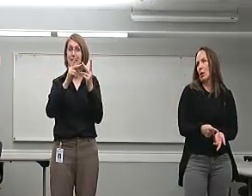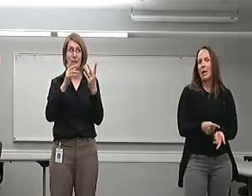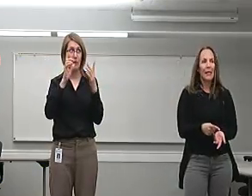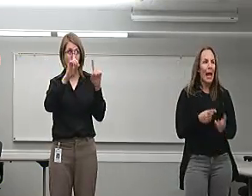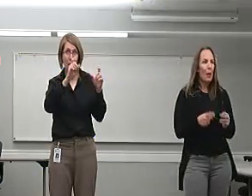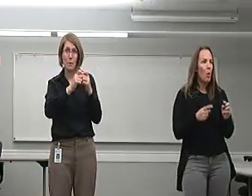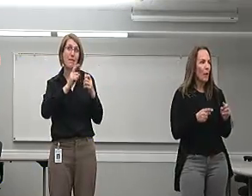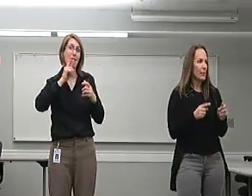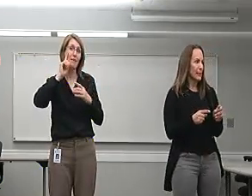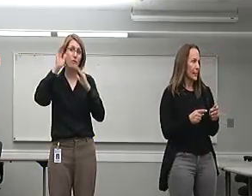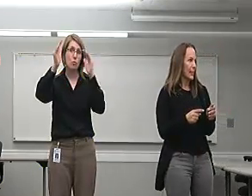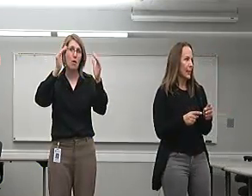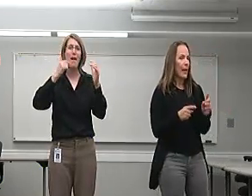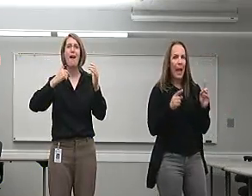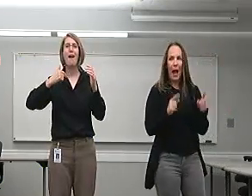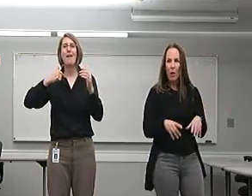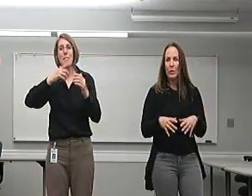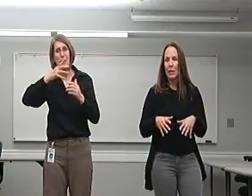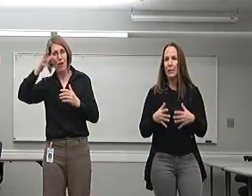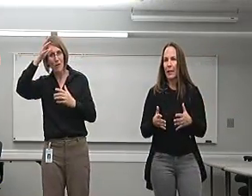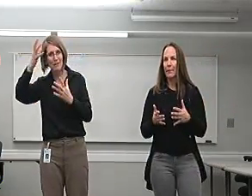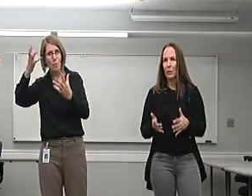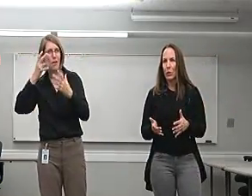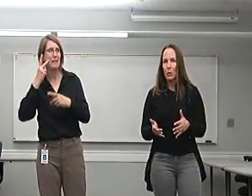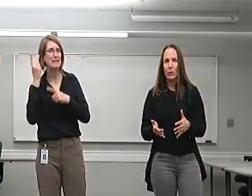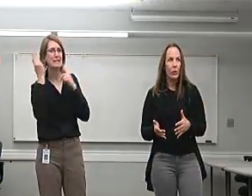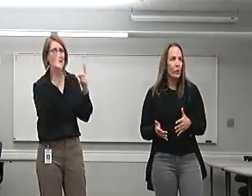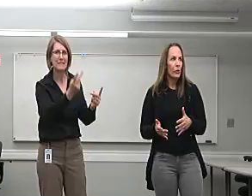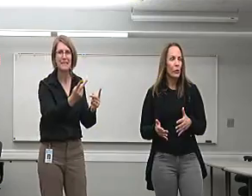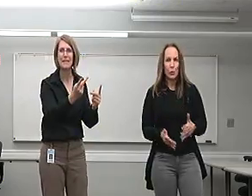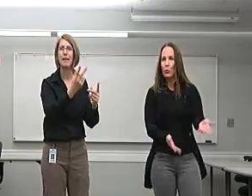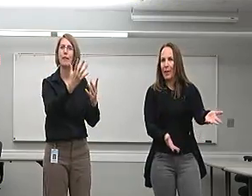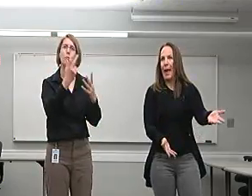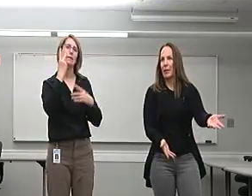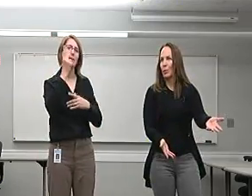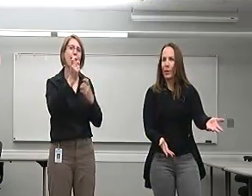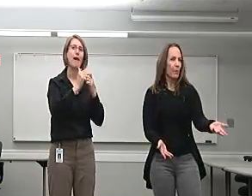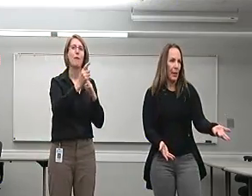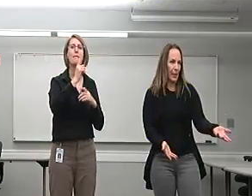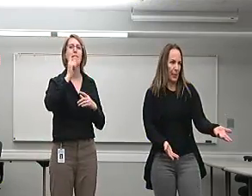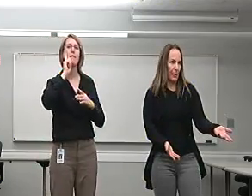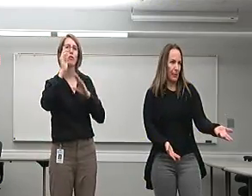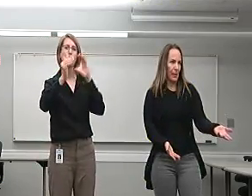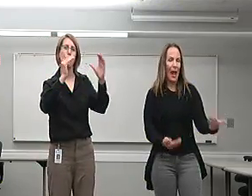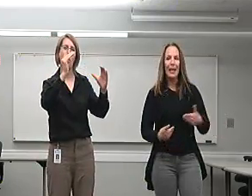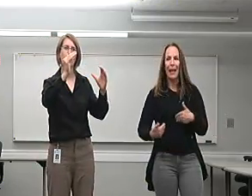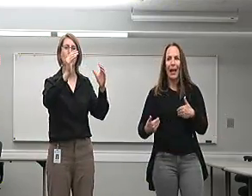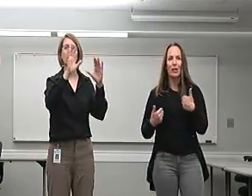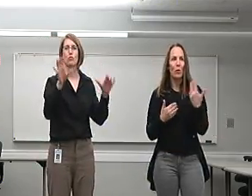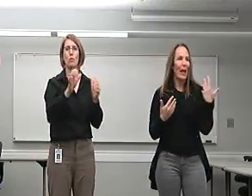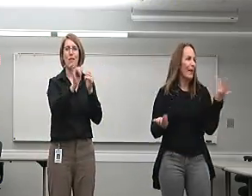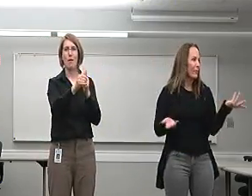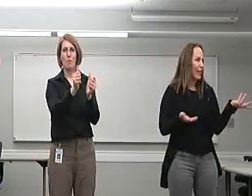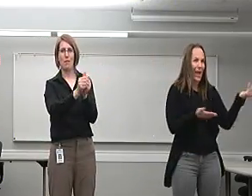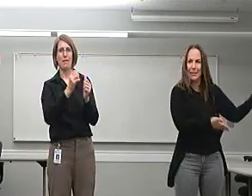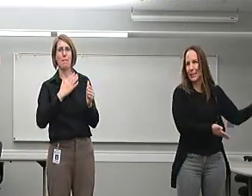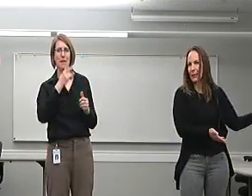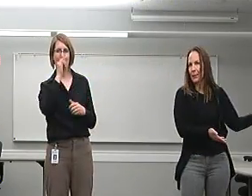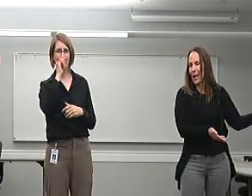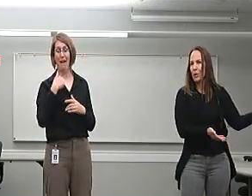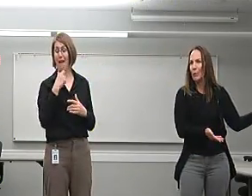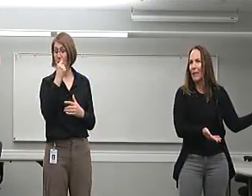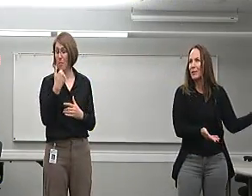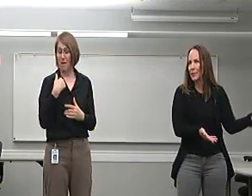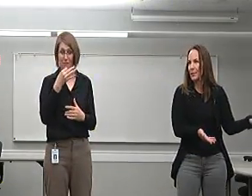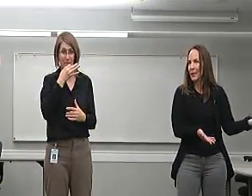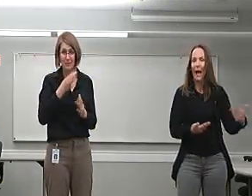to see how does a deaf adult do that with my kid. I don't have that skill. I don't have the skill set.